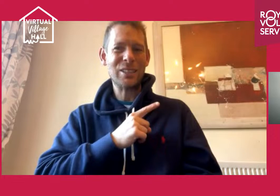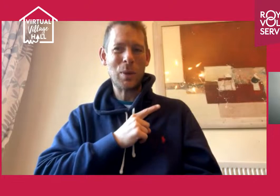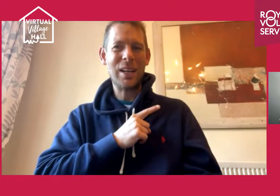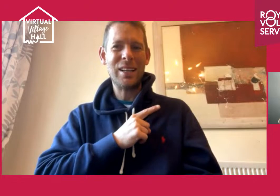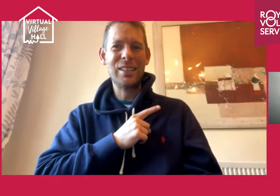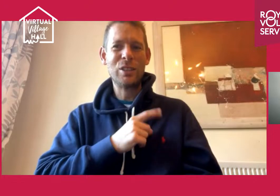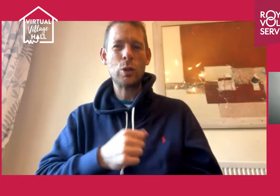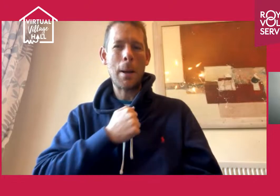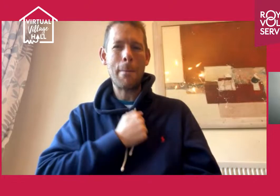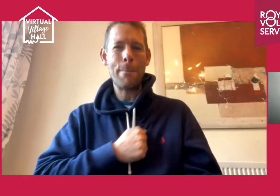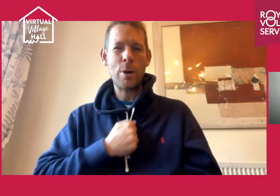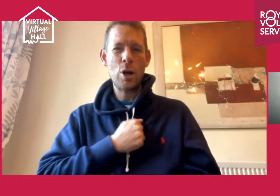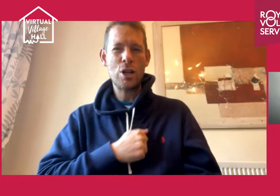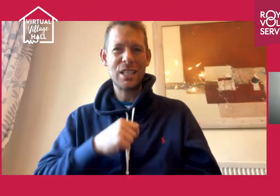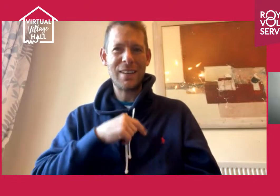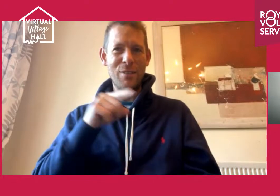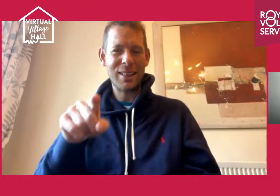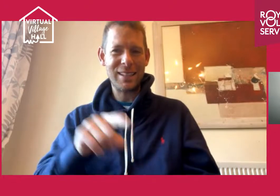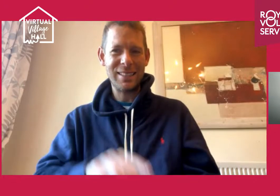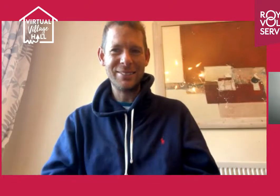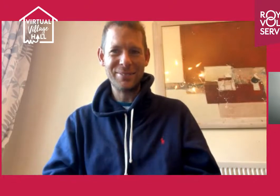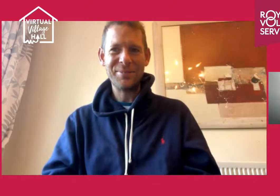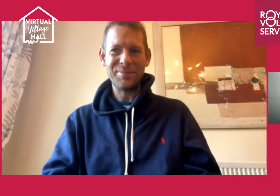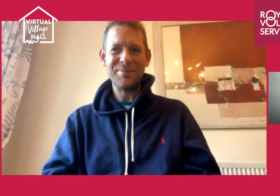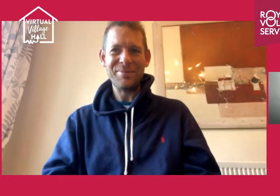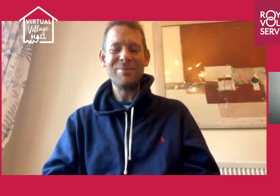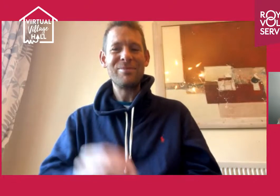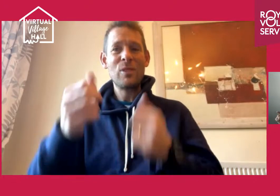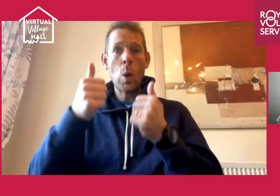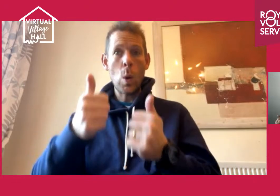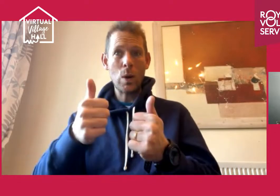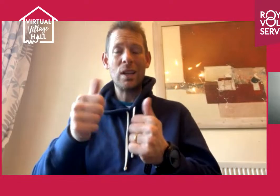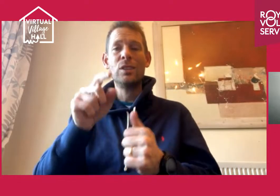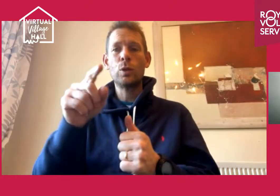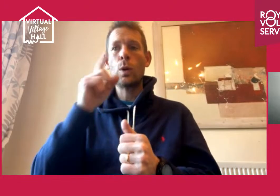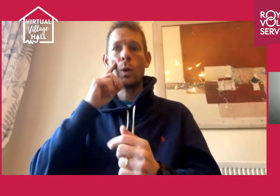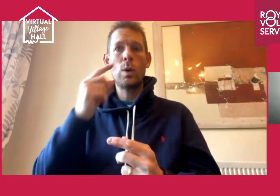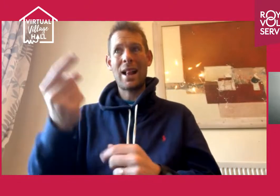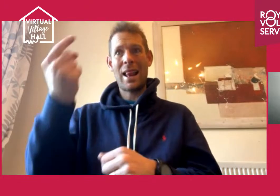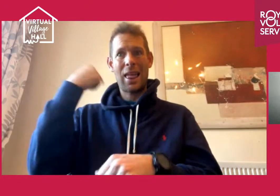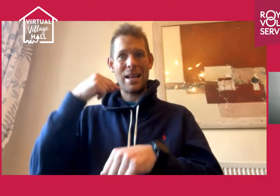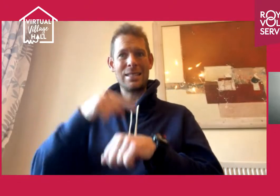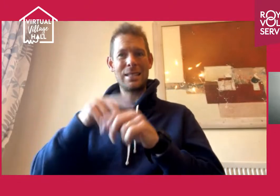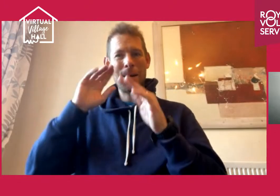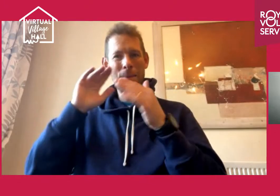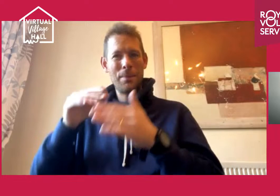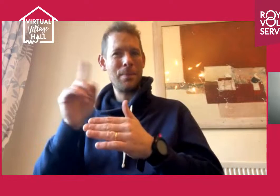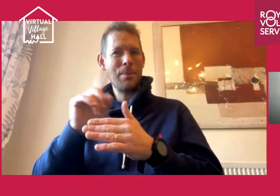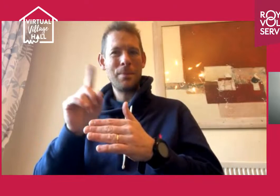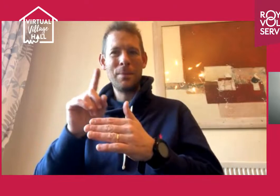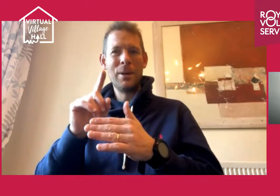pressing invisible buttons in thin air here, apologies. I'm just accessing the comments on a different